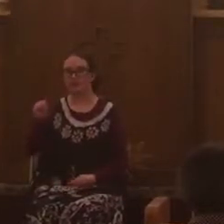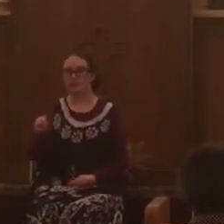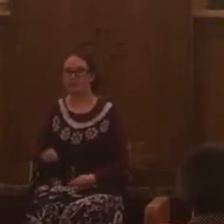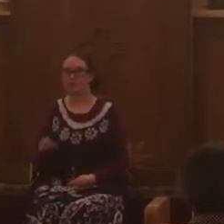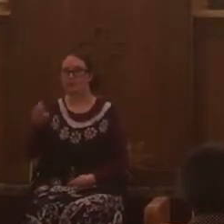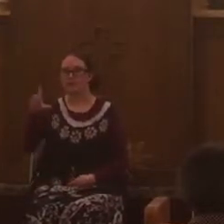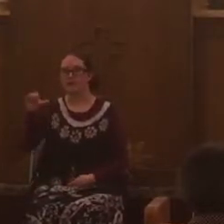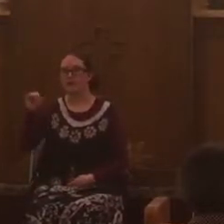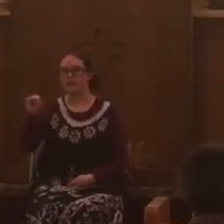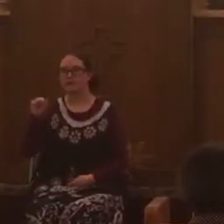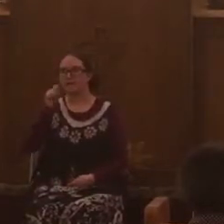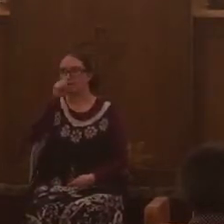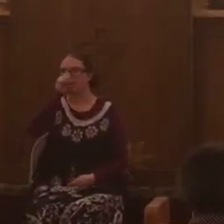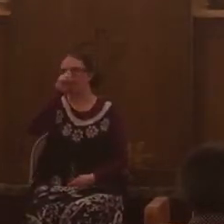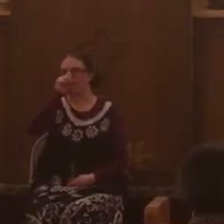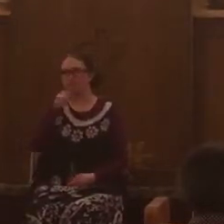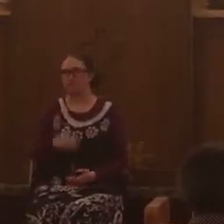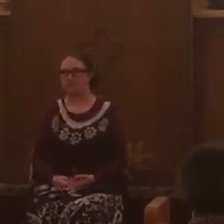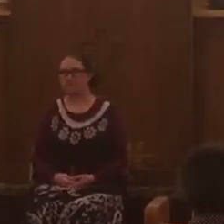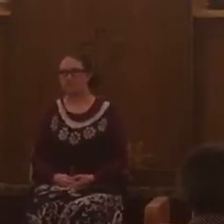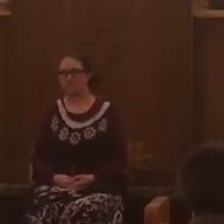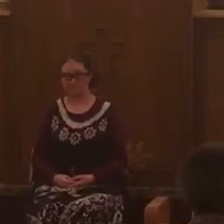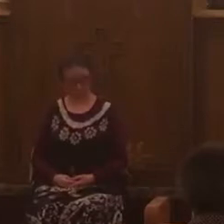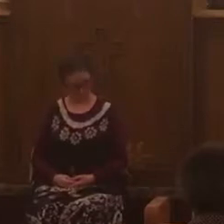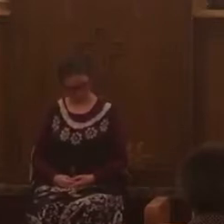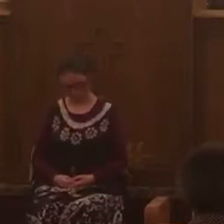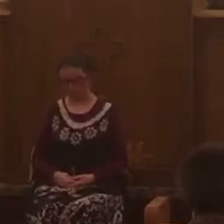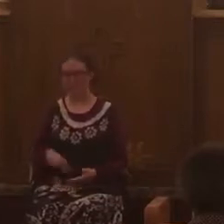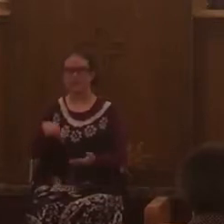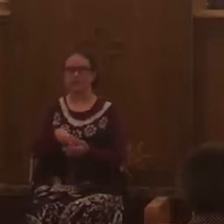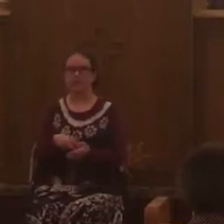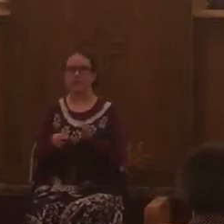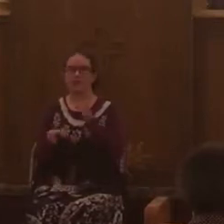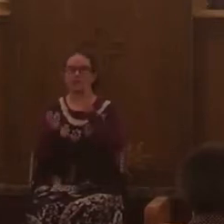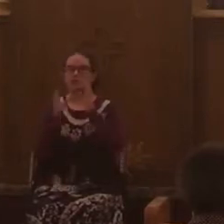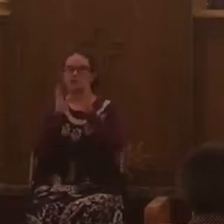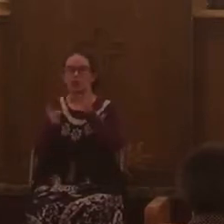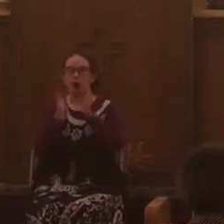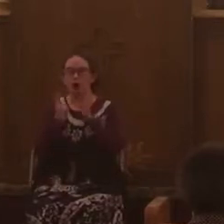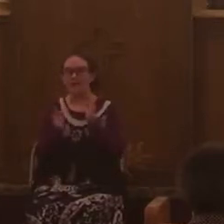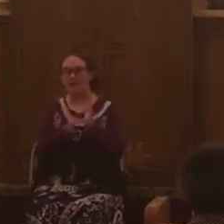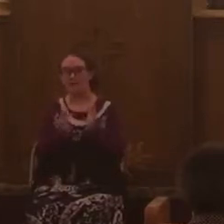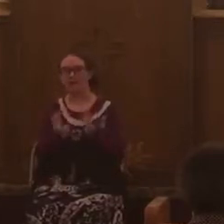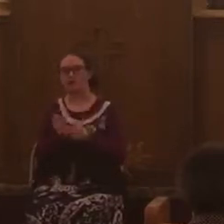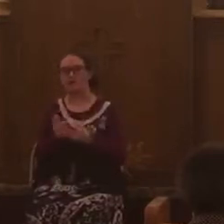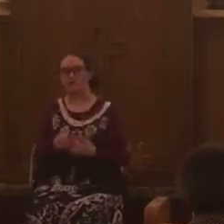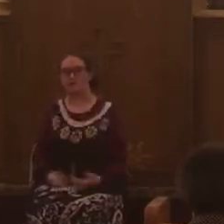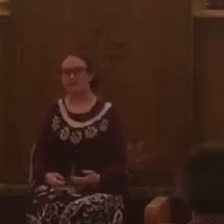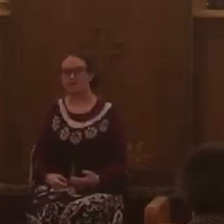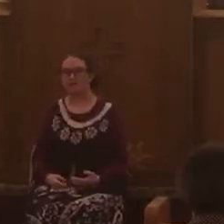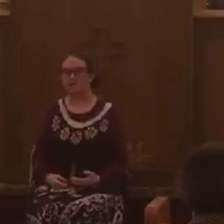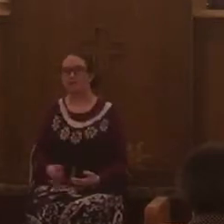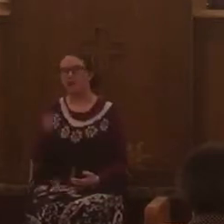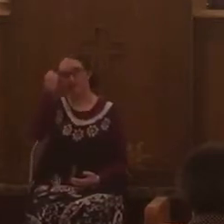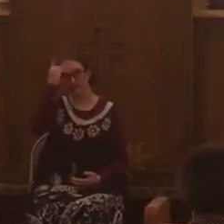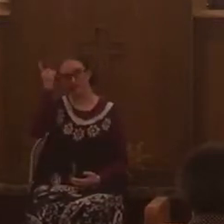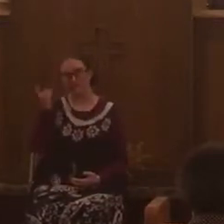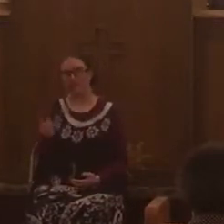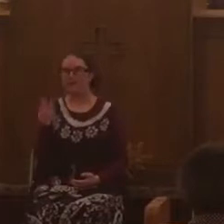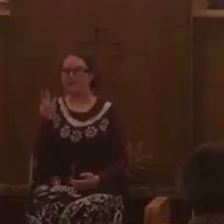glowing. And all of a sudden, there's two figures that are there with him conversing with Jesus.